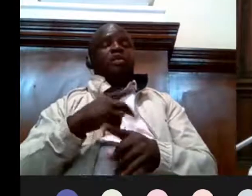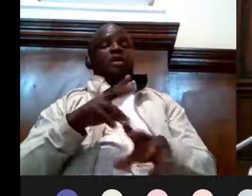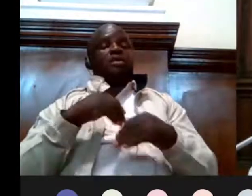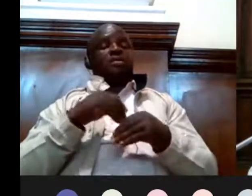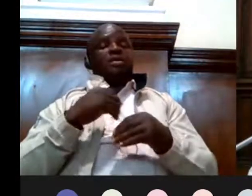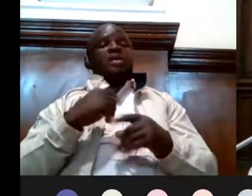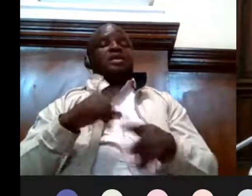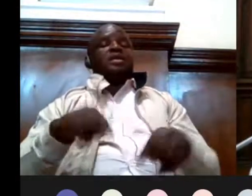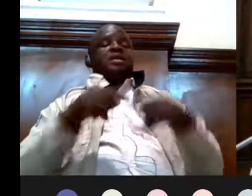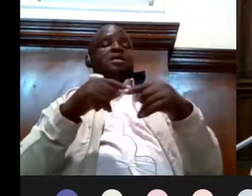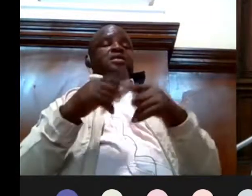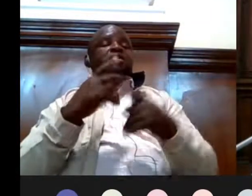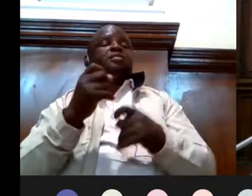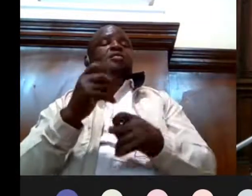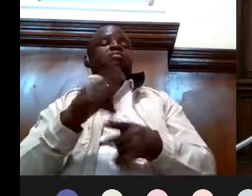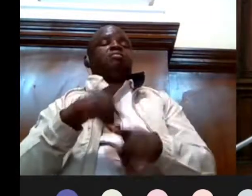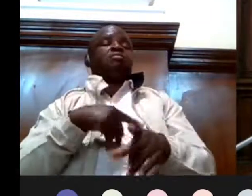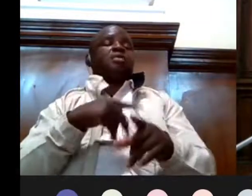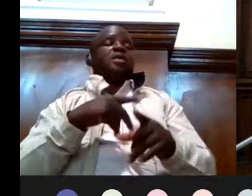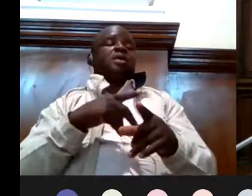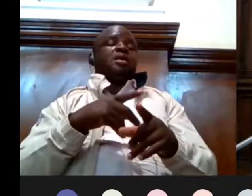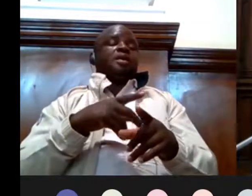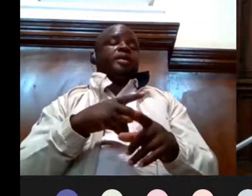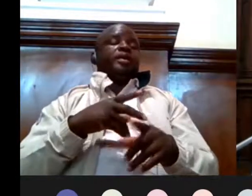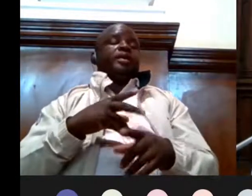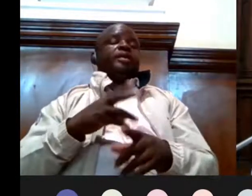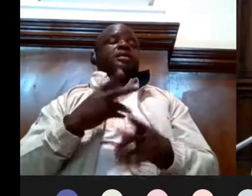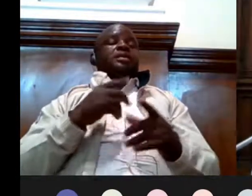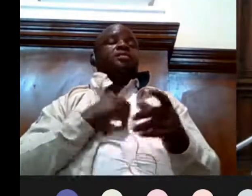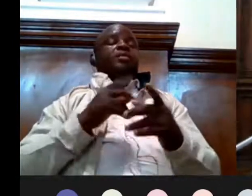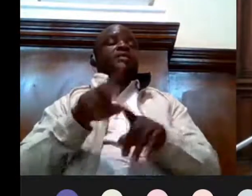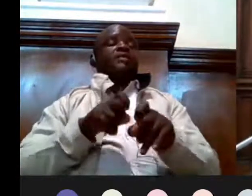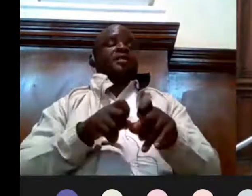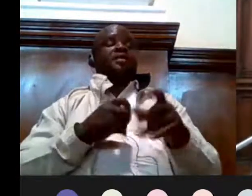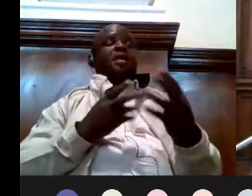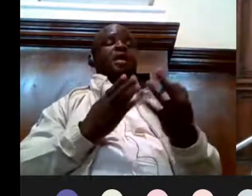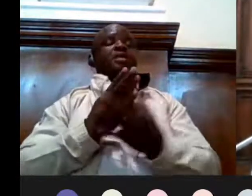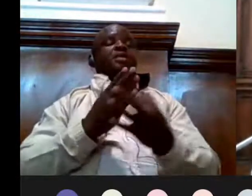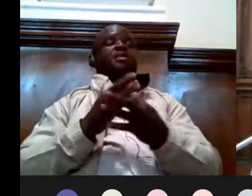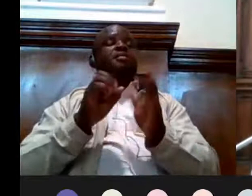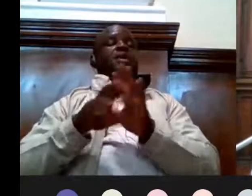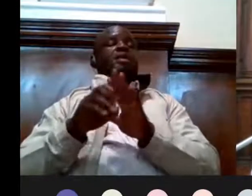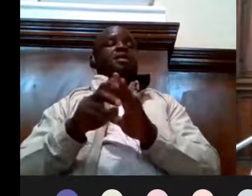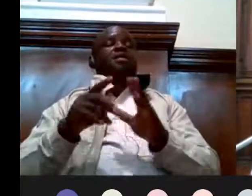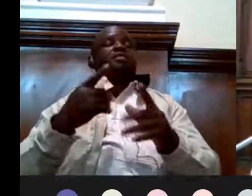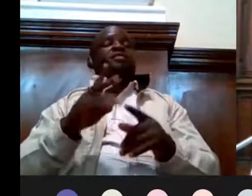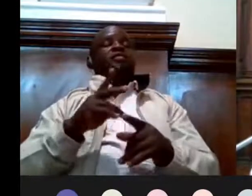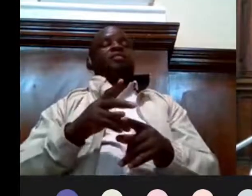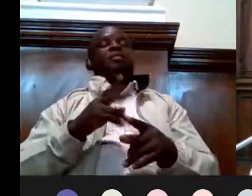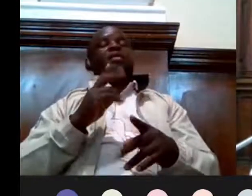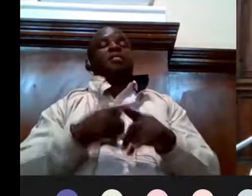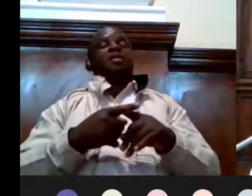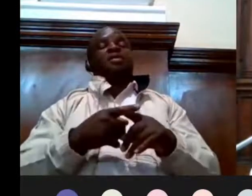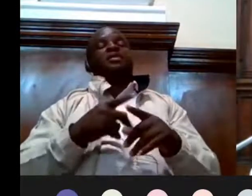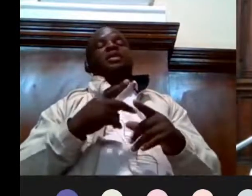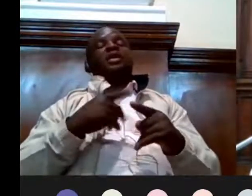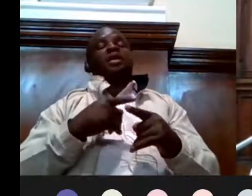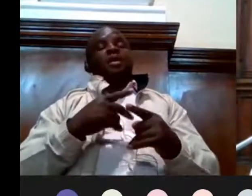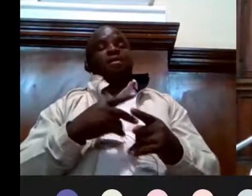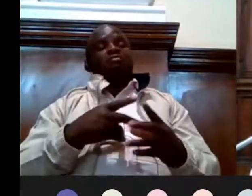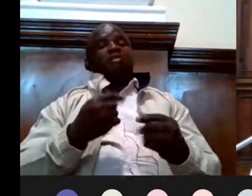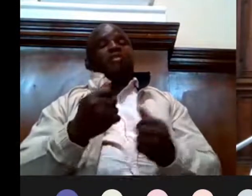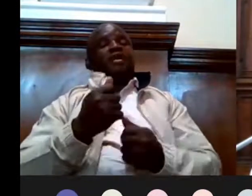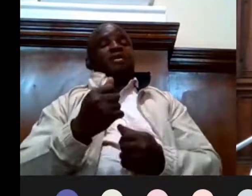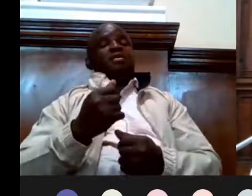with, amongst them being lack of access to both markets and startup finance. We'll continue to work together